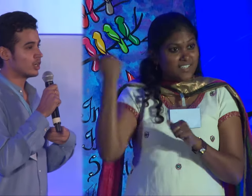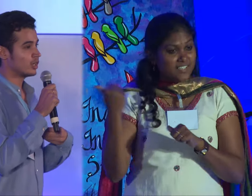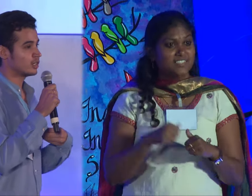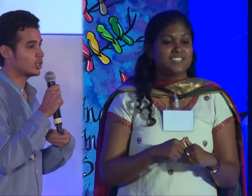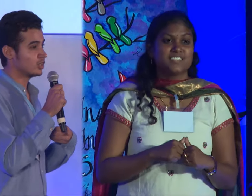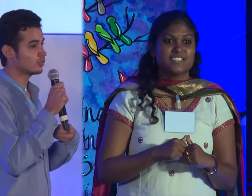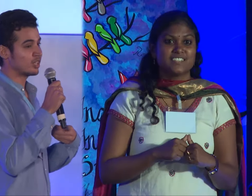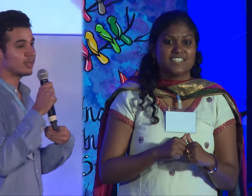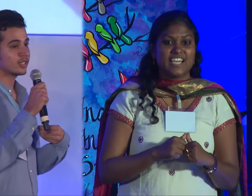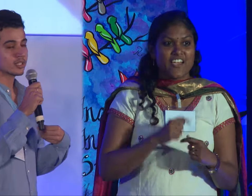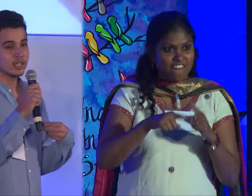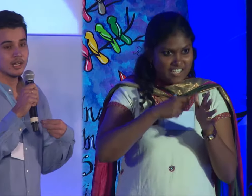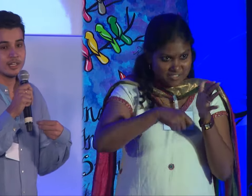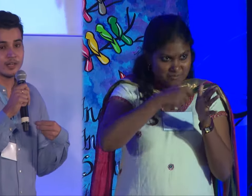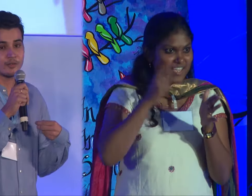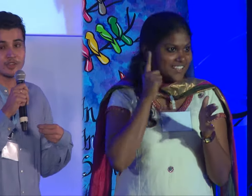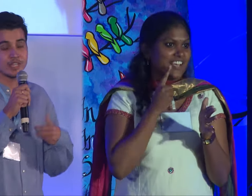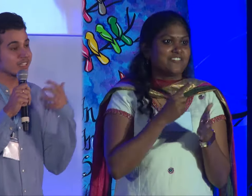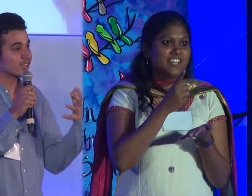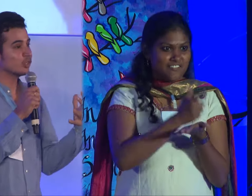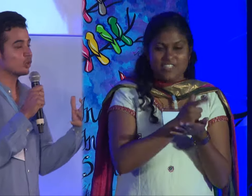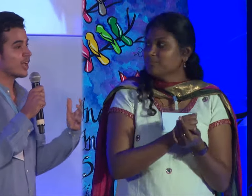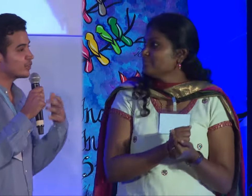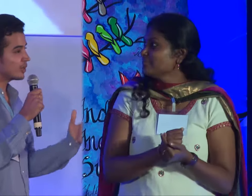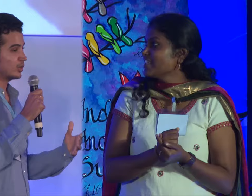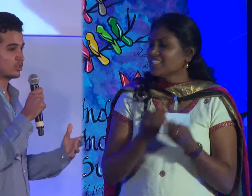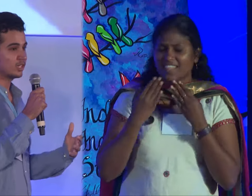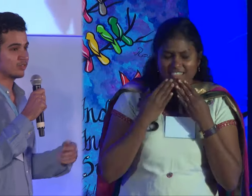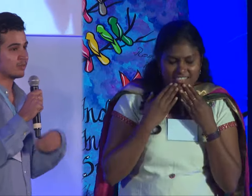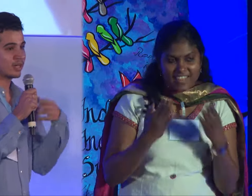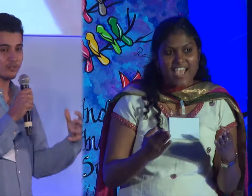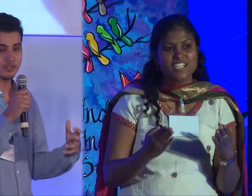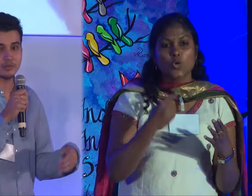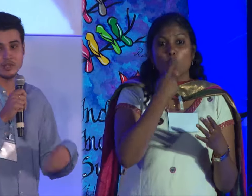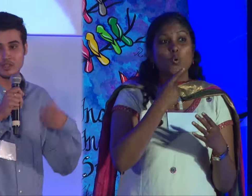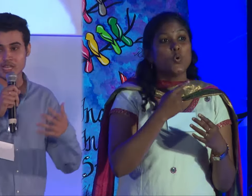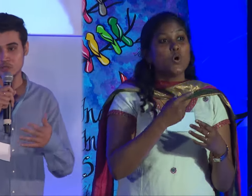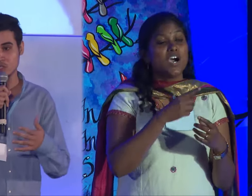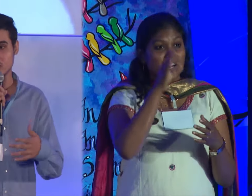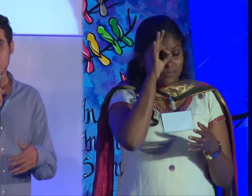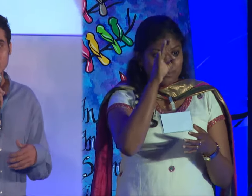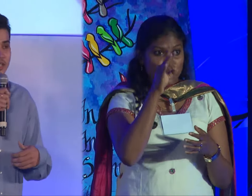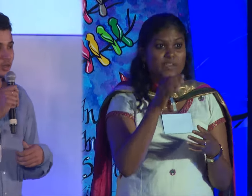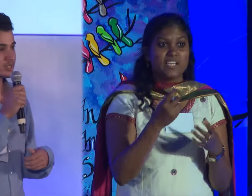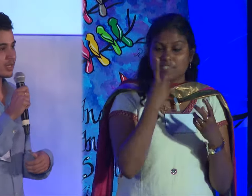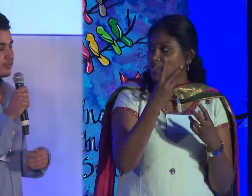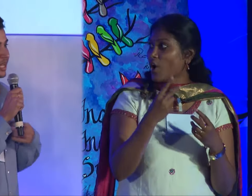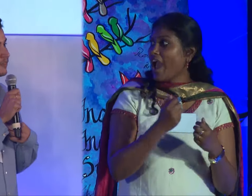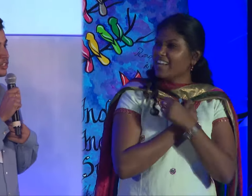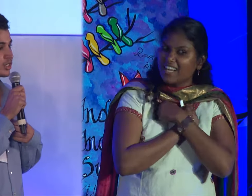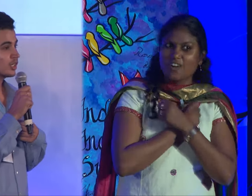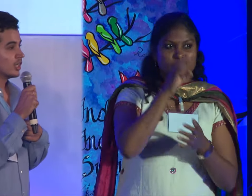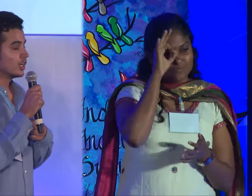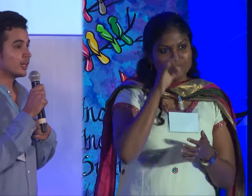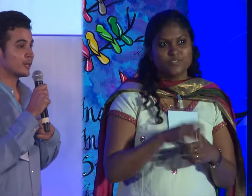learned during filming this. We are very thankful to everybody who's seen the film and loved the film, and we're thankful to the India Inclusion Summit